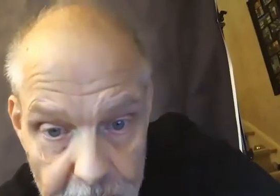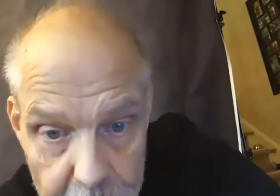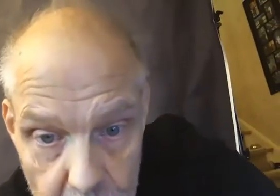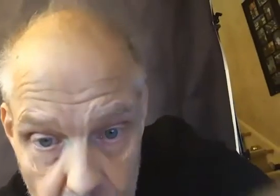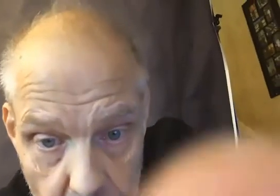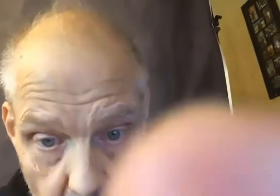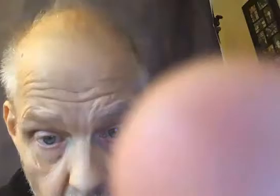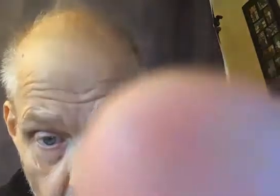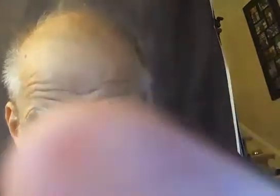phone.